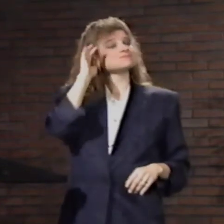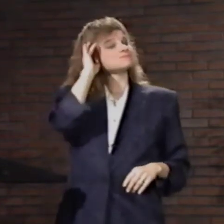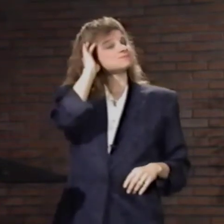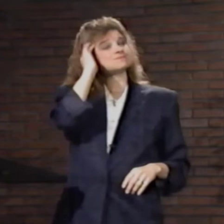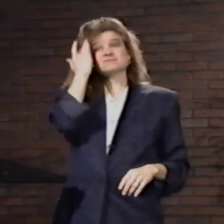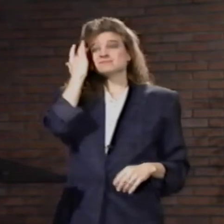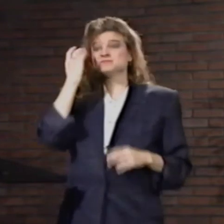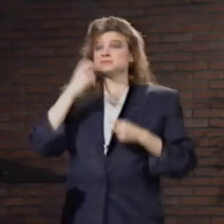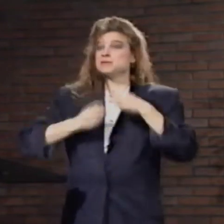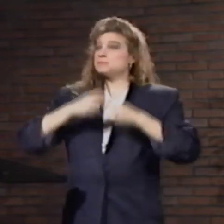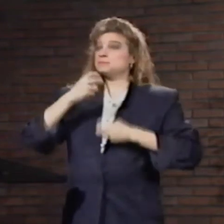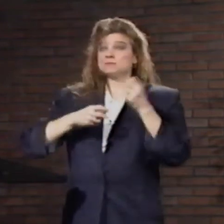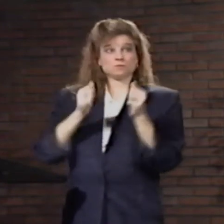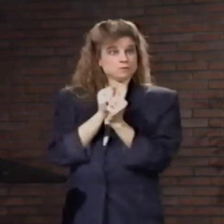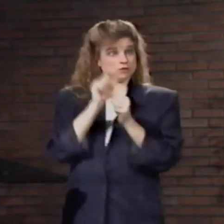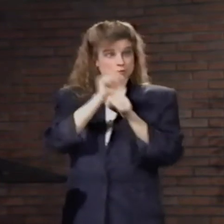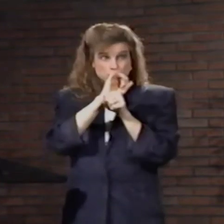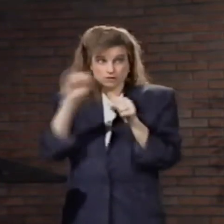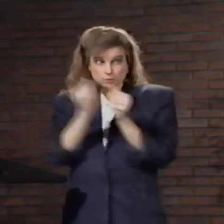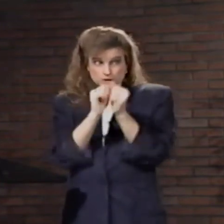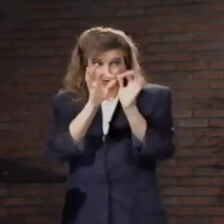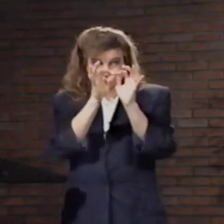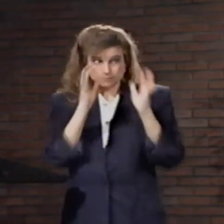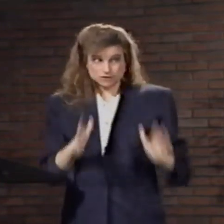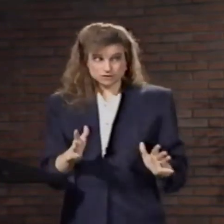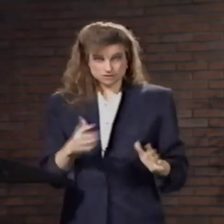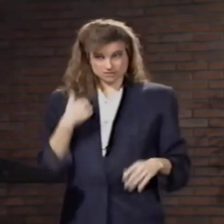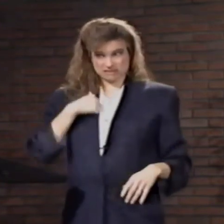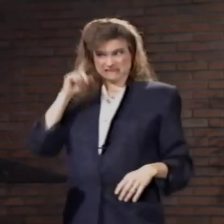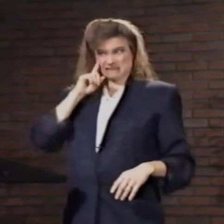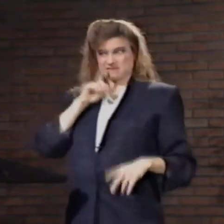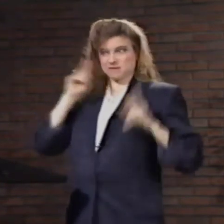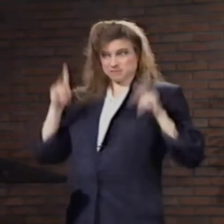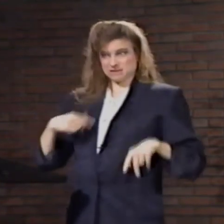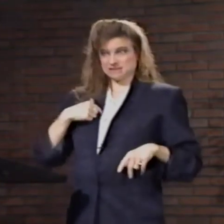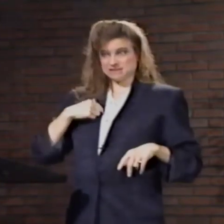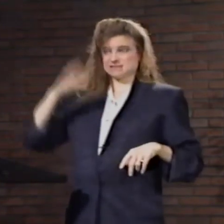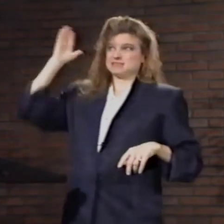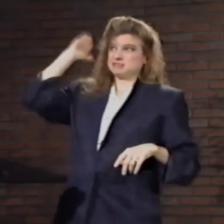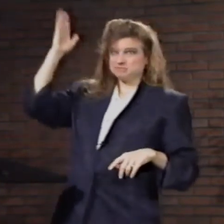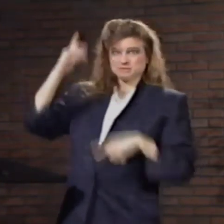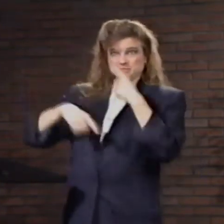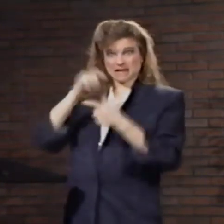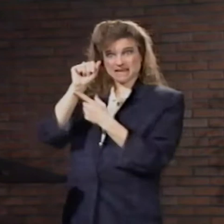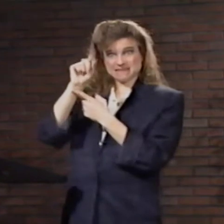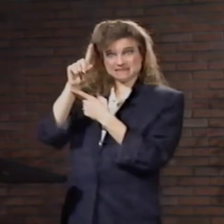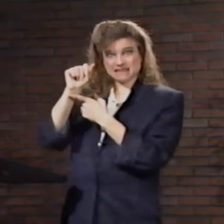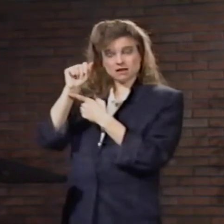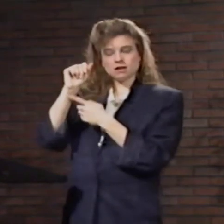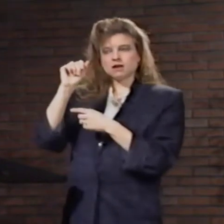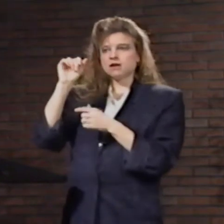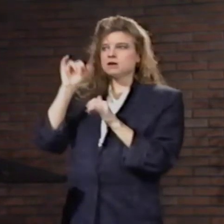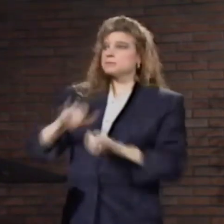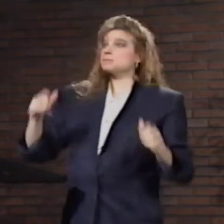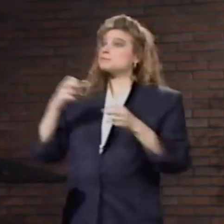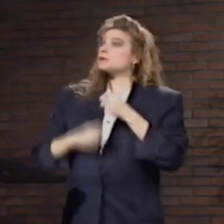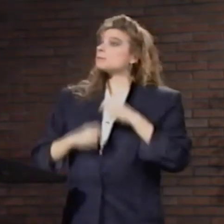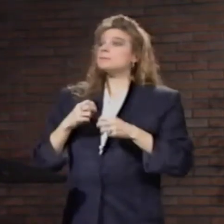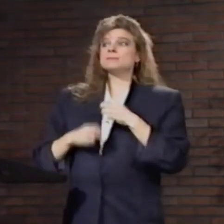are. So I will be discussing those 3. One thing that irks me with using interpreters when I'm talking about the